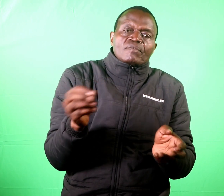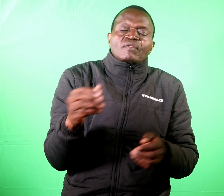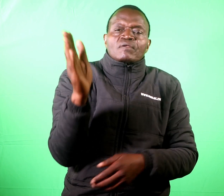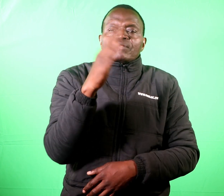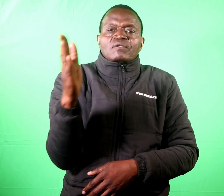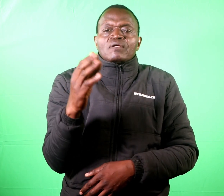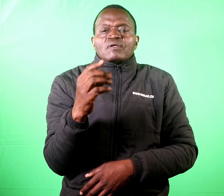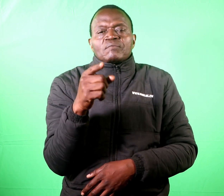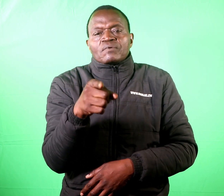10.7%.